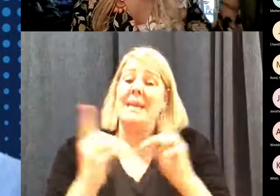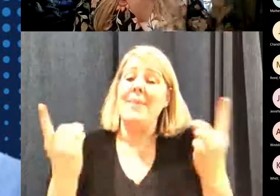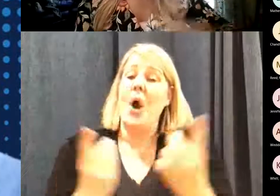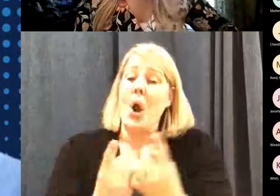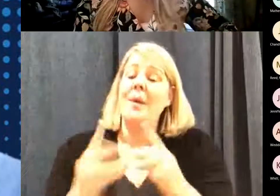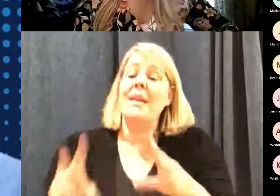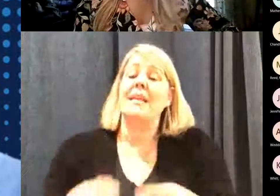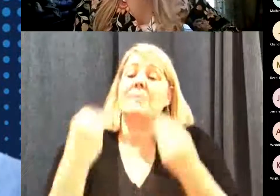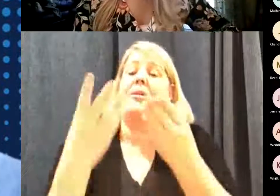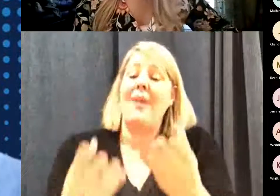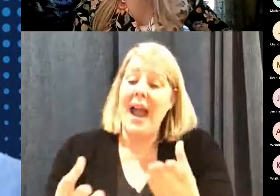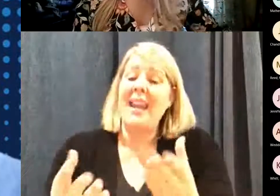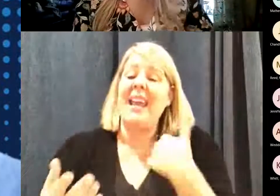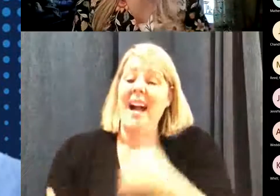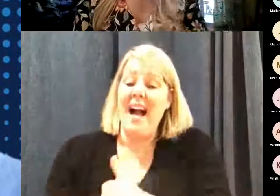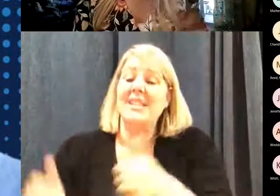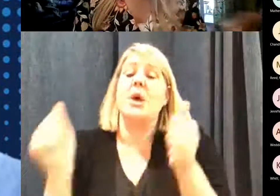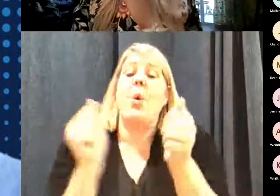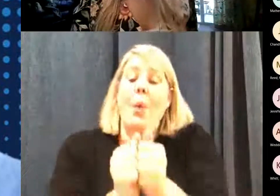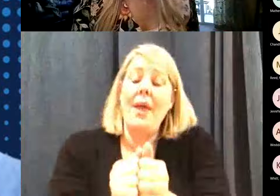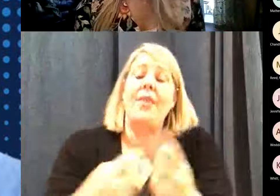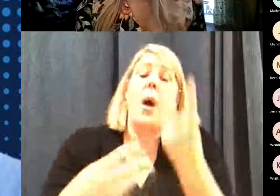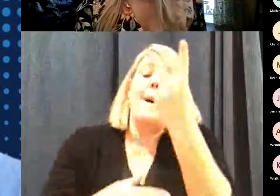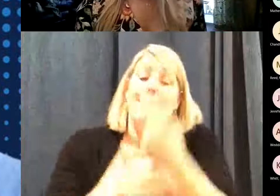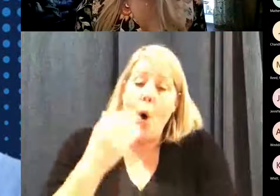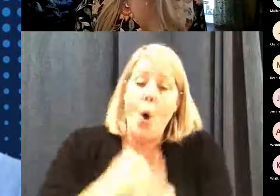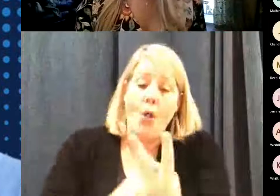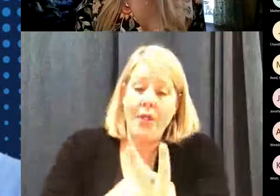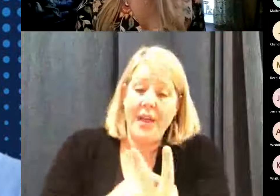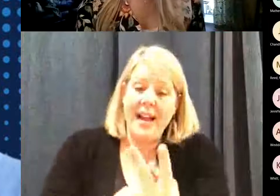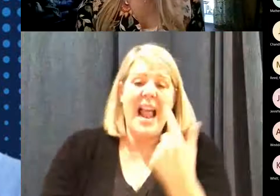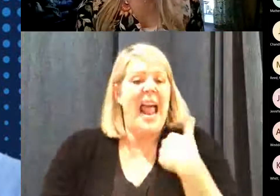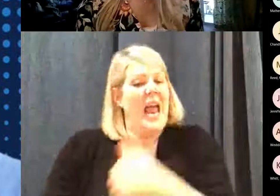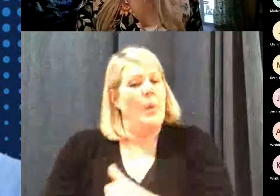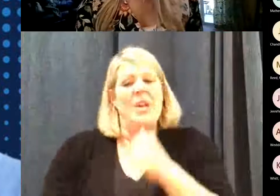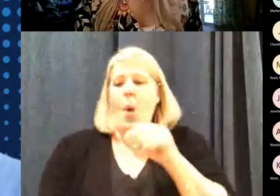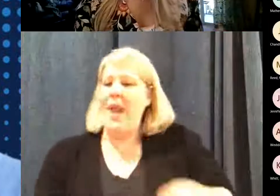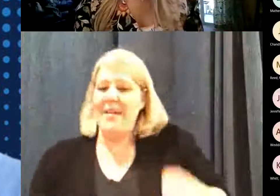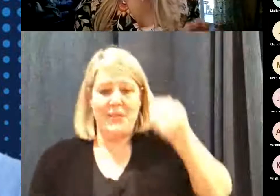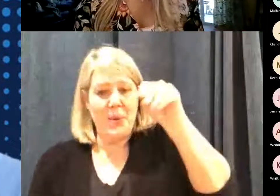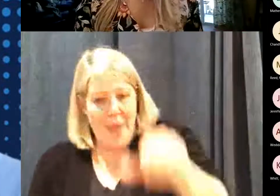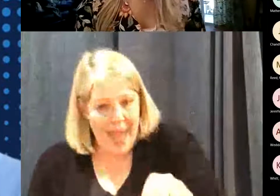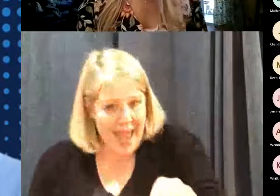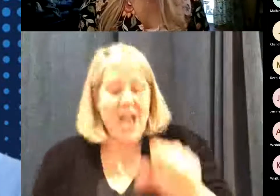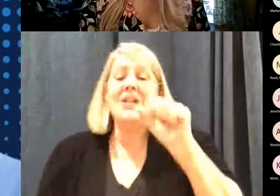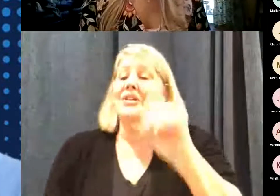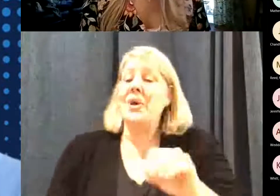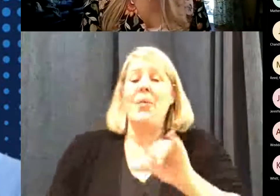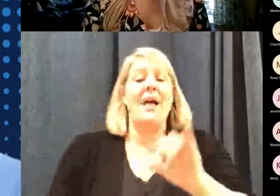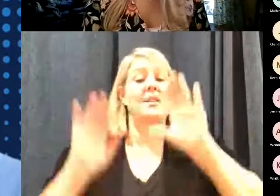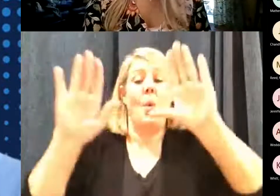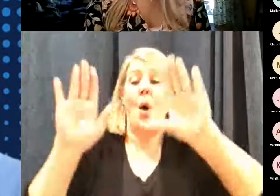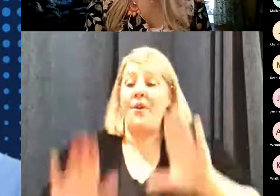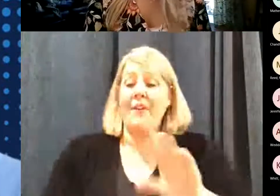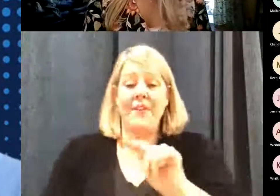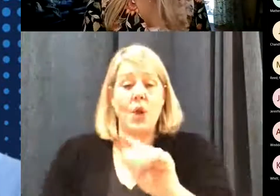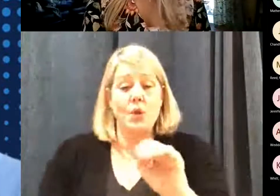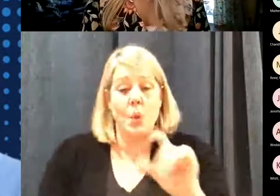DirectSTEP courses and Special Ed Connection at no charge to any of you. So it's a great tool, and you will be hearing about that